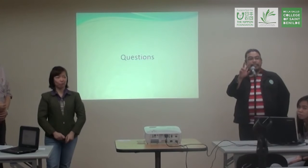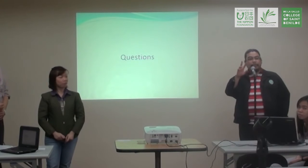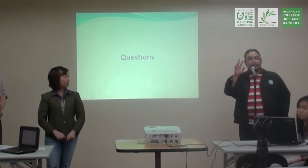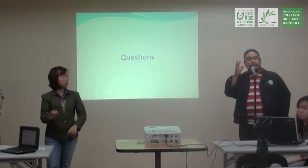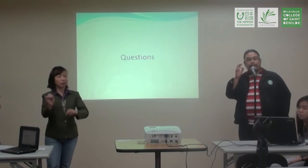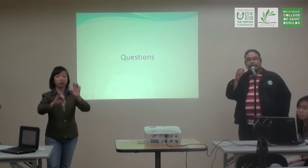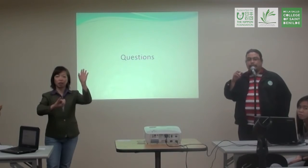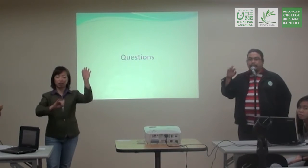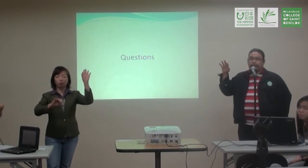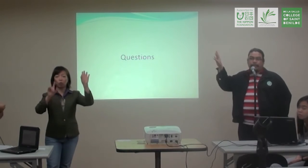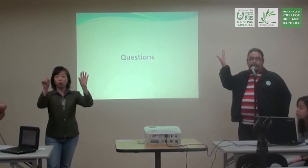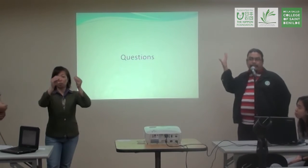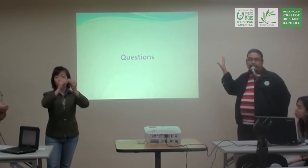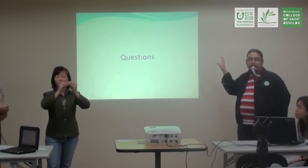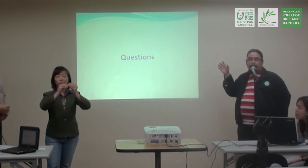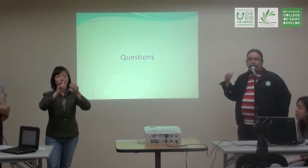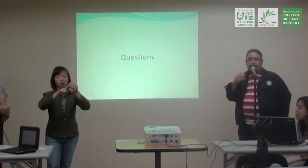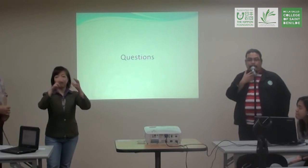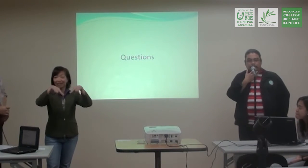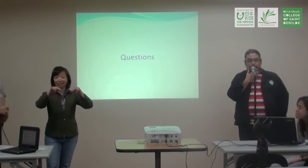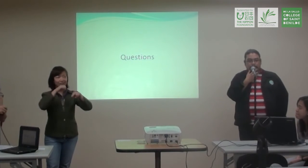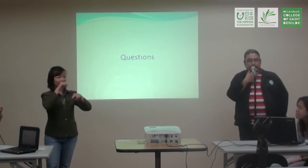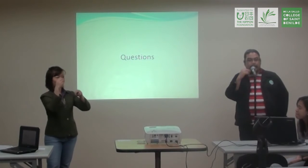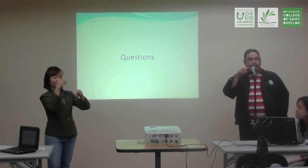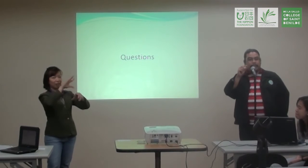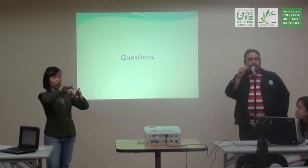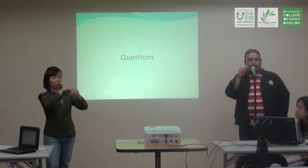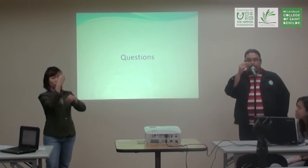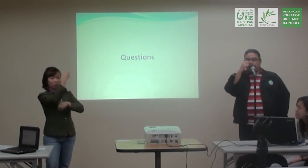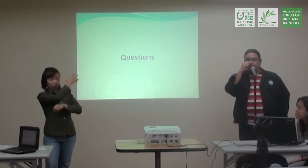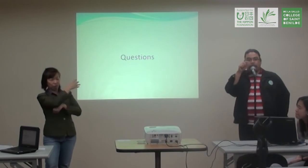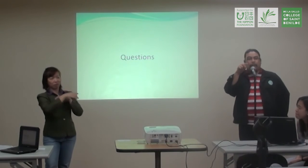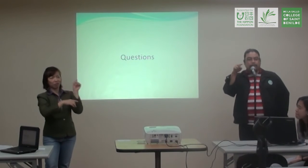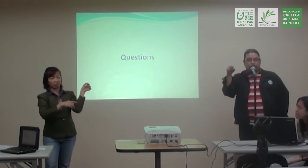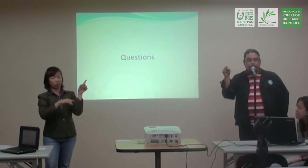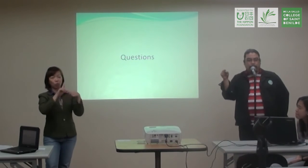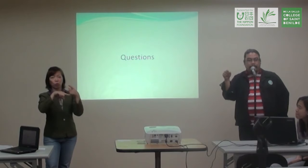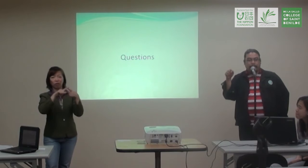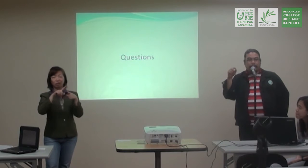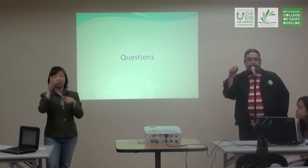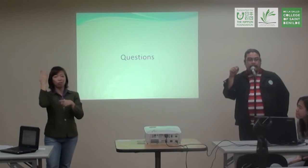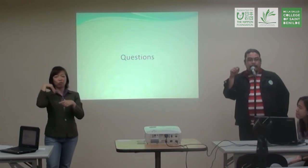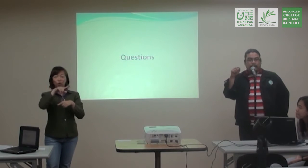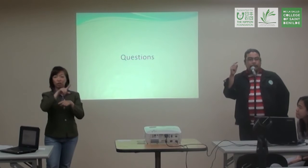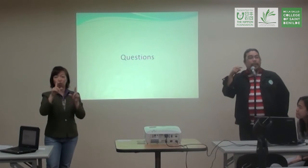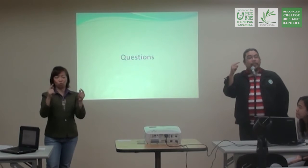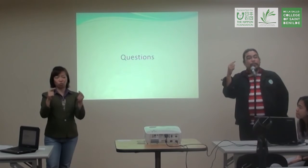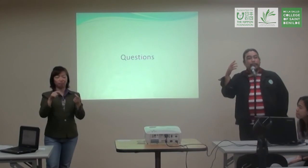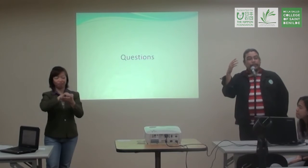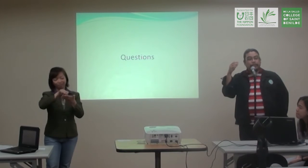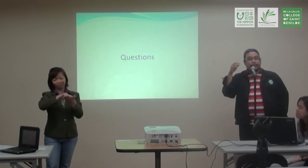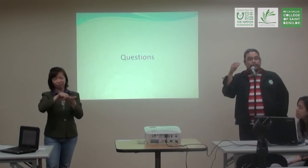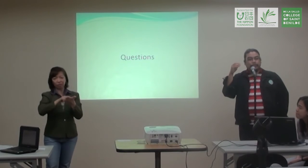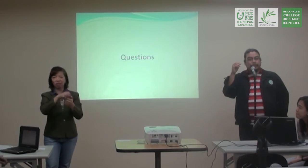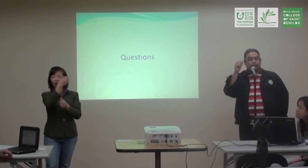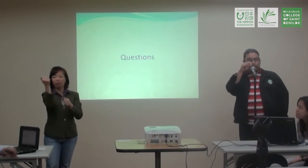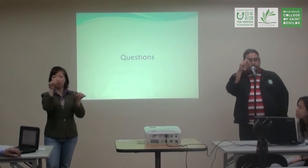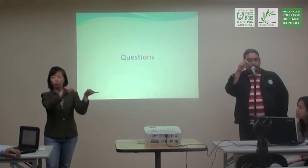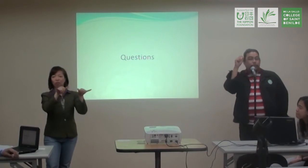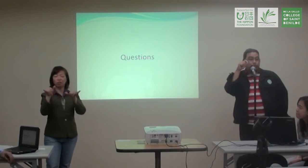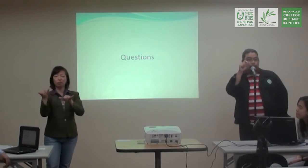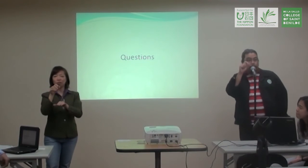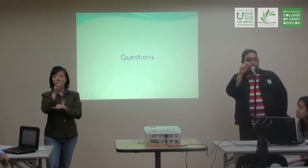Also, nice thing about the research, what I didn't include here, at that time, when I was doing it, there were other